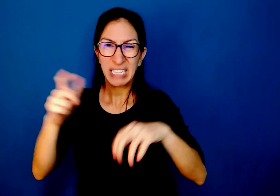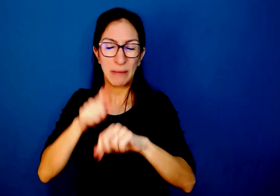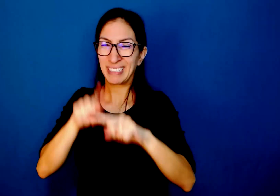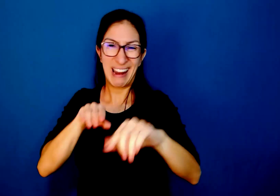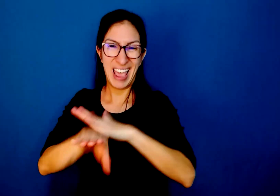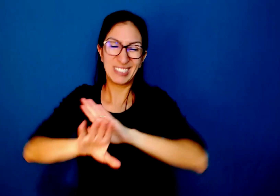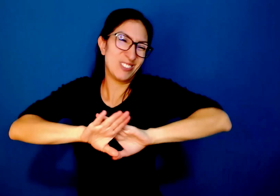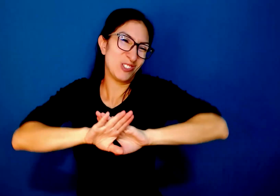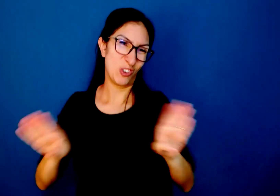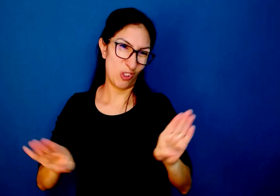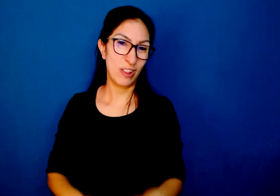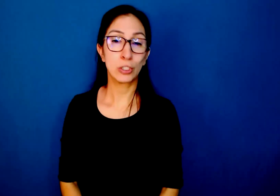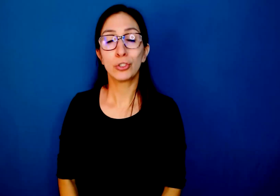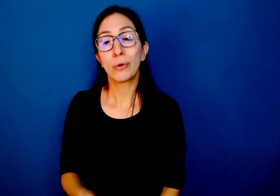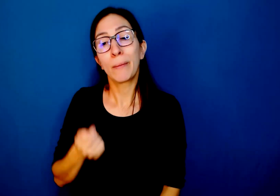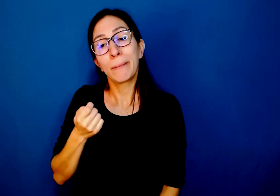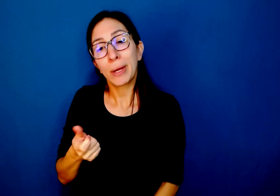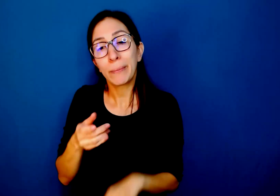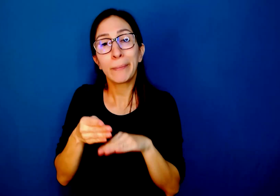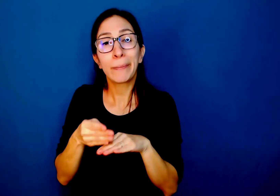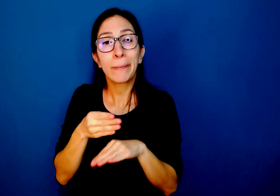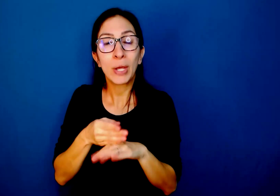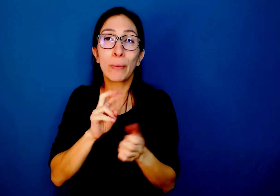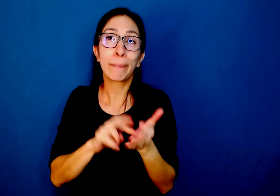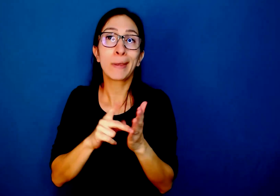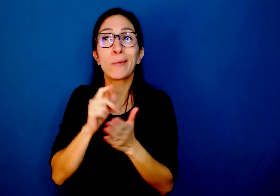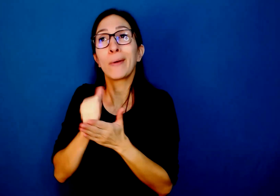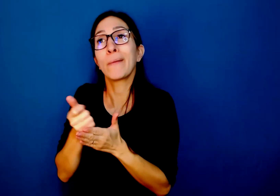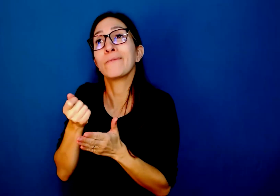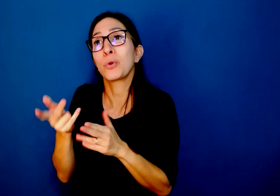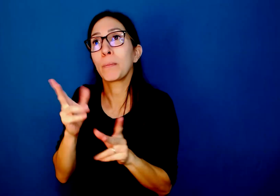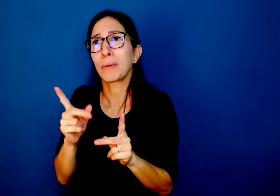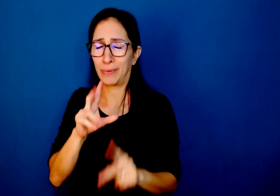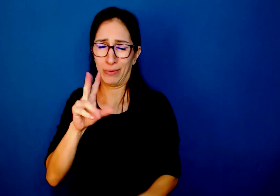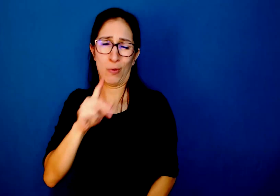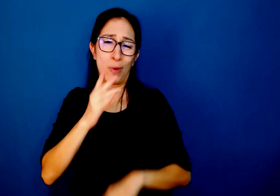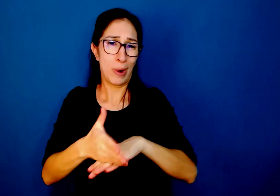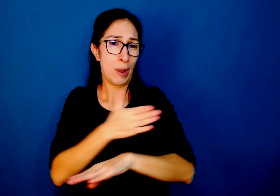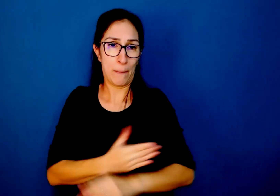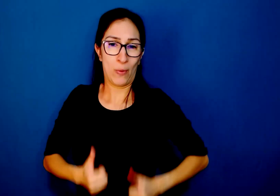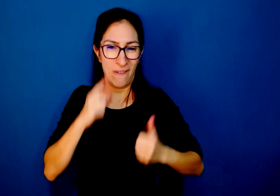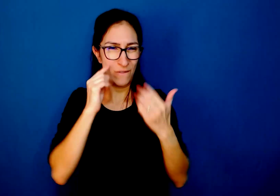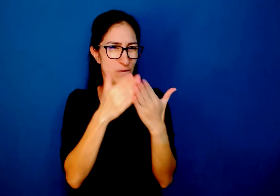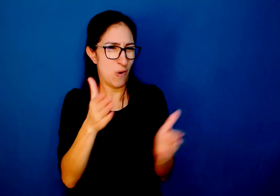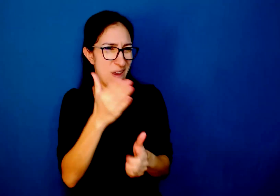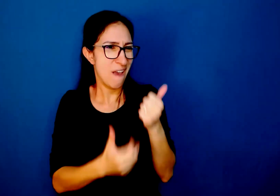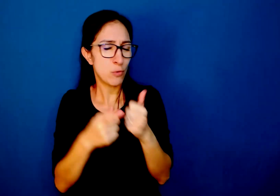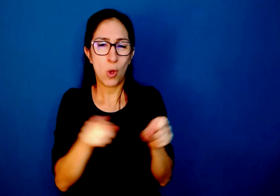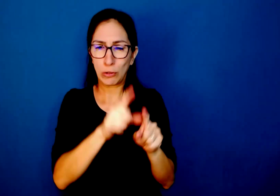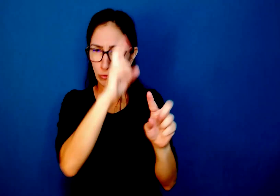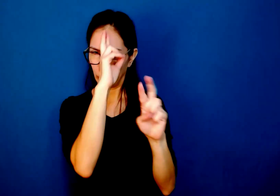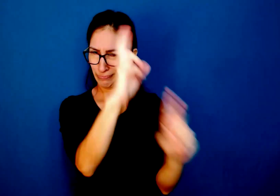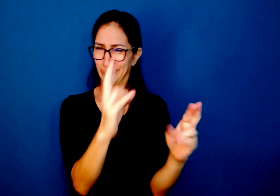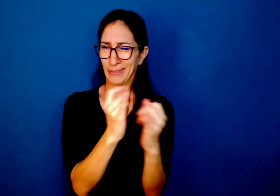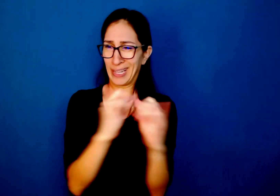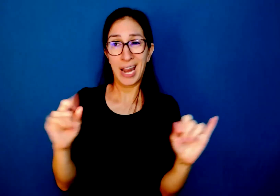accessibility improvements don't just help those people, they make life easier for everyone. It's also about dignity and independence. And yeah, it's about doing your